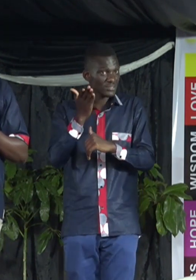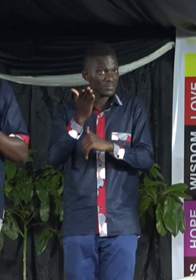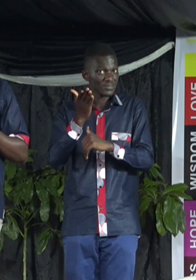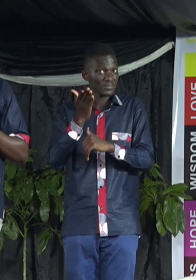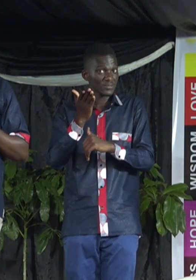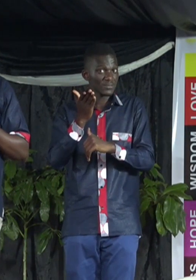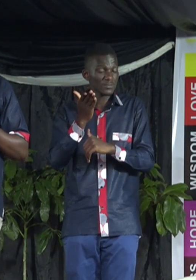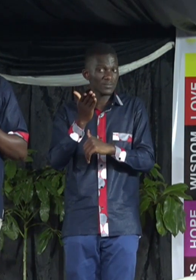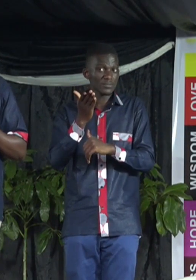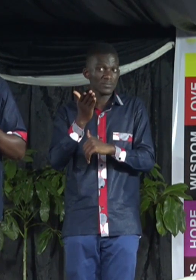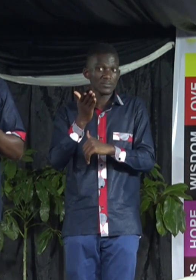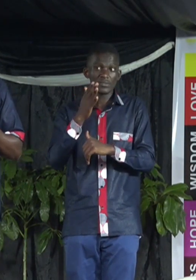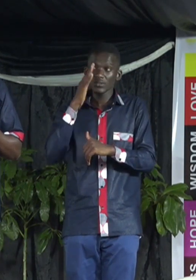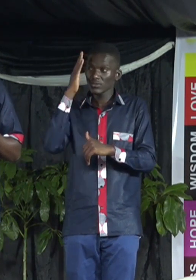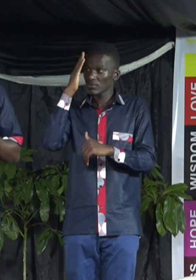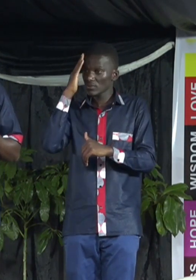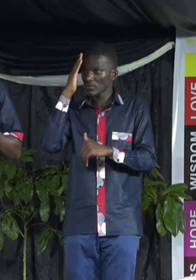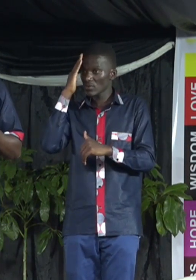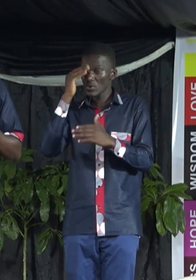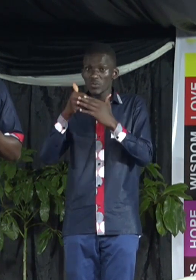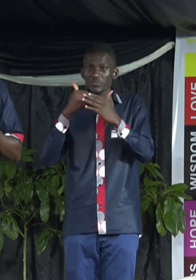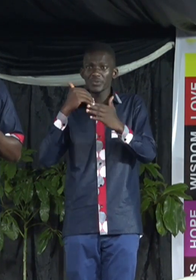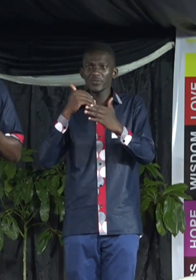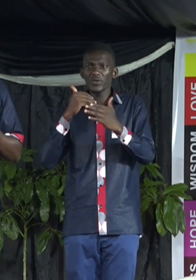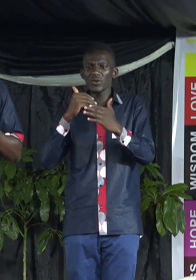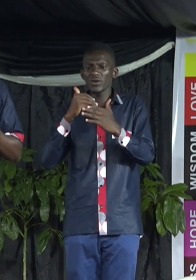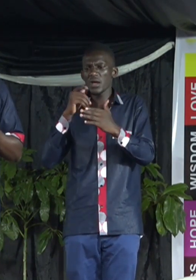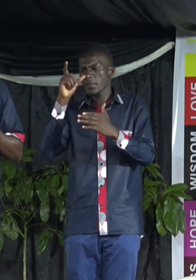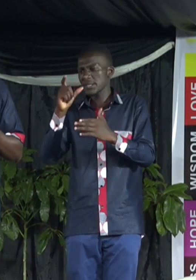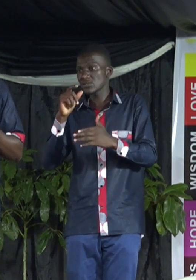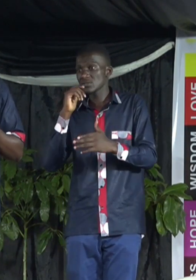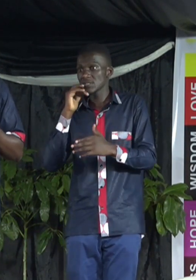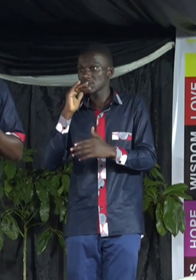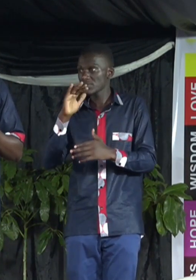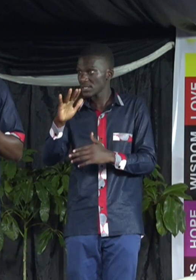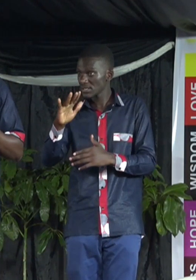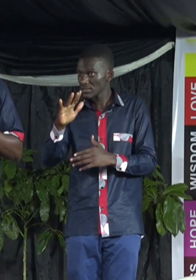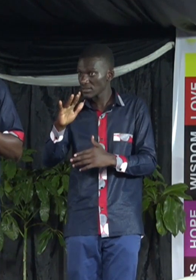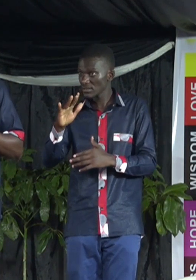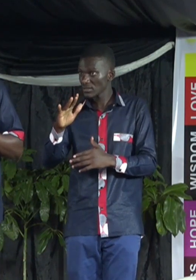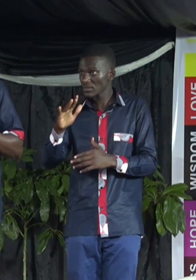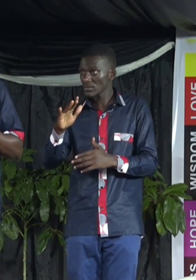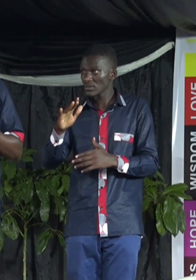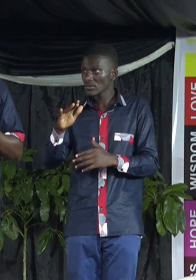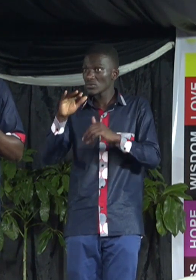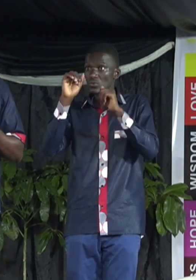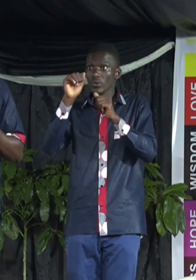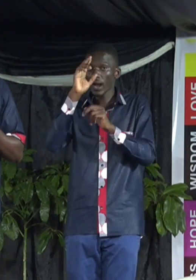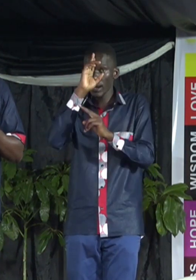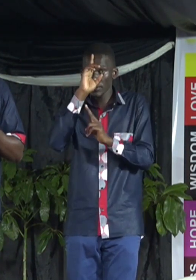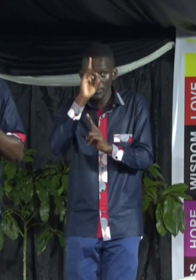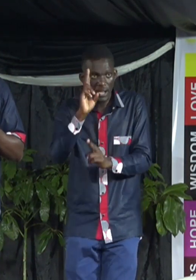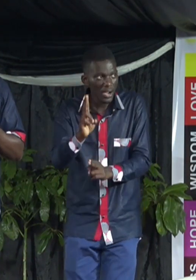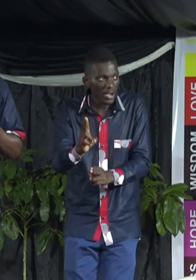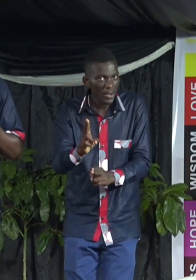you. Okimanyi tugo omuntu tanayogera. Do you know that before someone speaks anything, osobola omuwa ekitiibwa? You